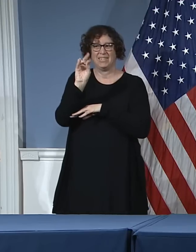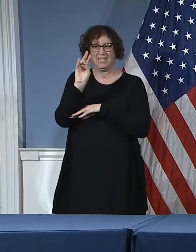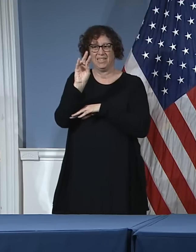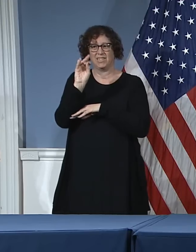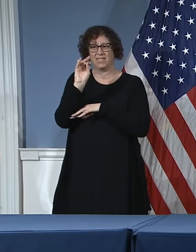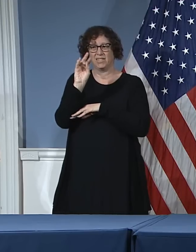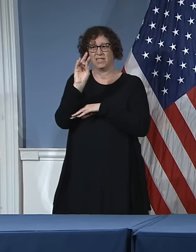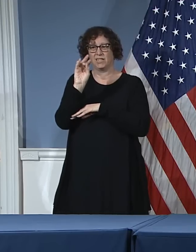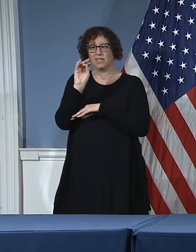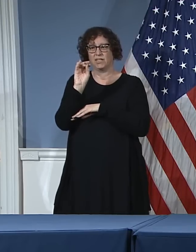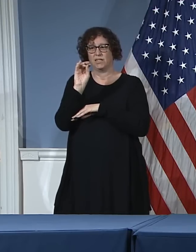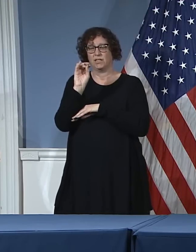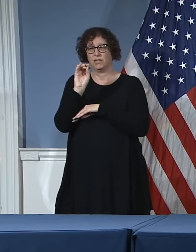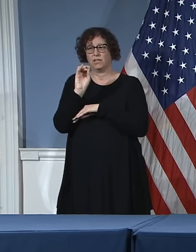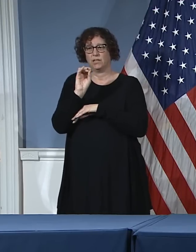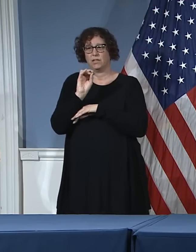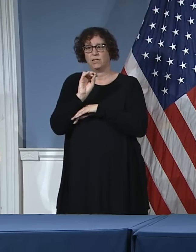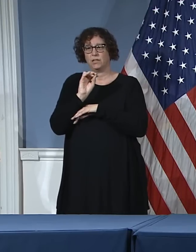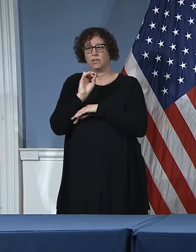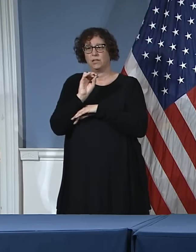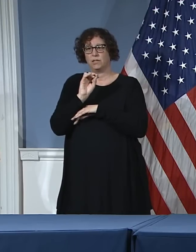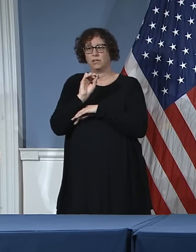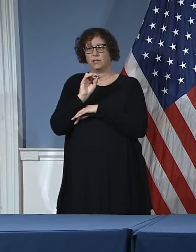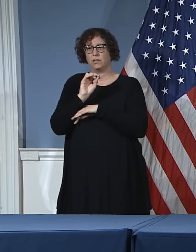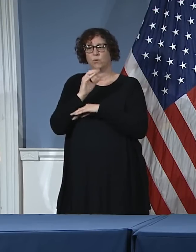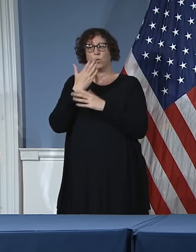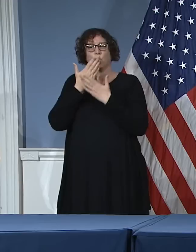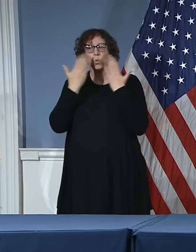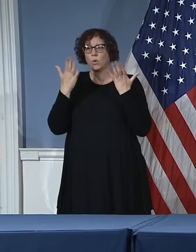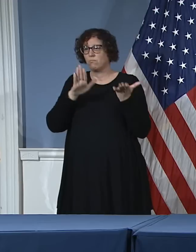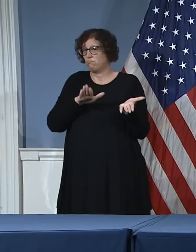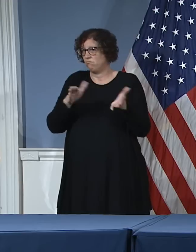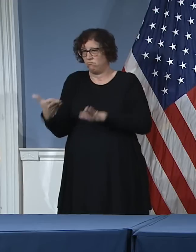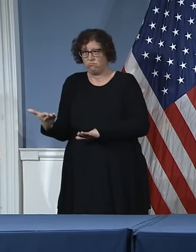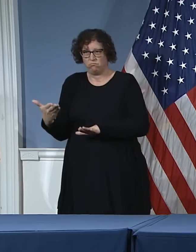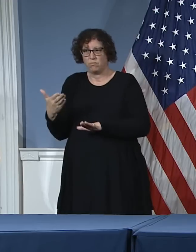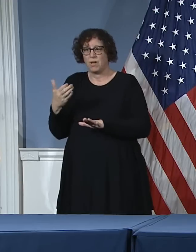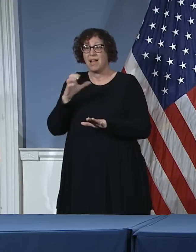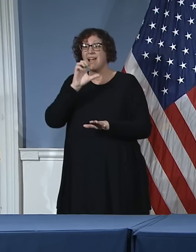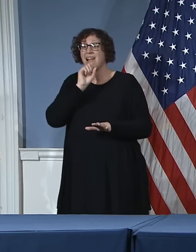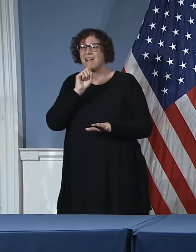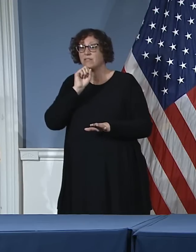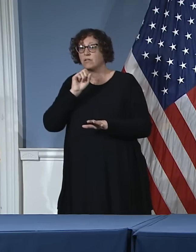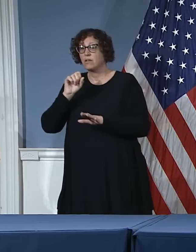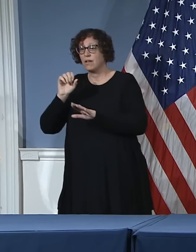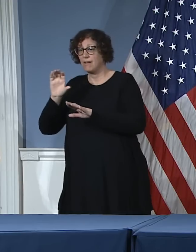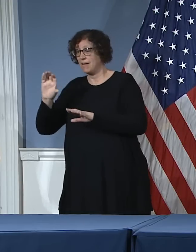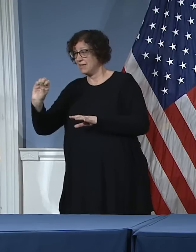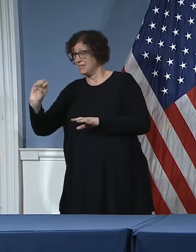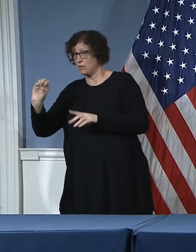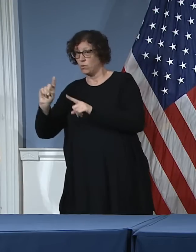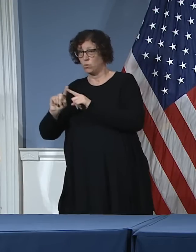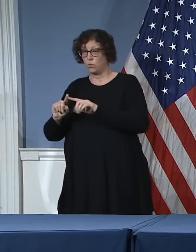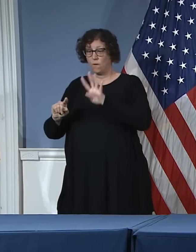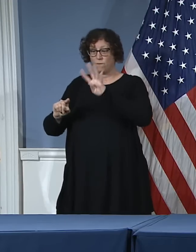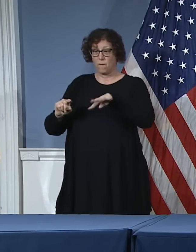population. The fact that we've seen no deaths in people between 0 and, birth, I should say, and 44 years old.